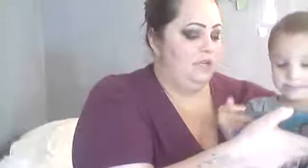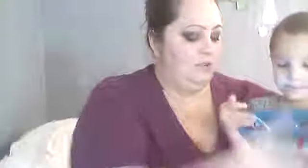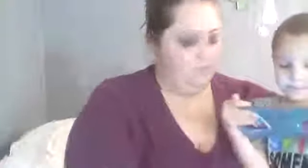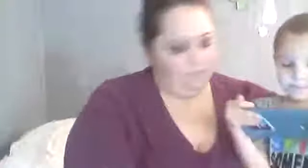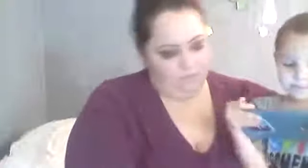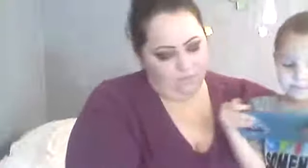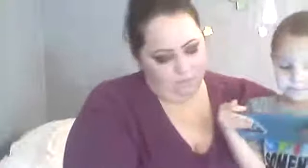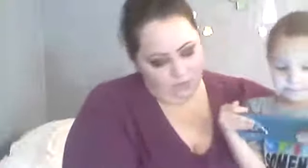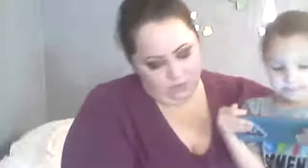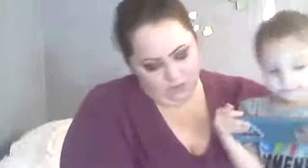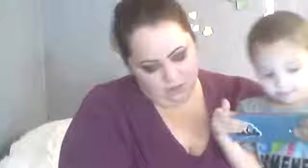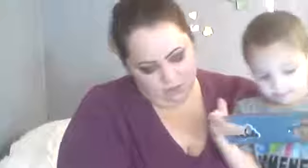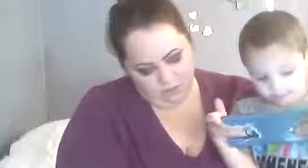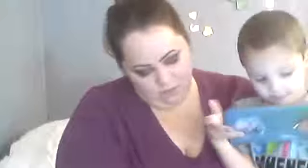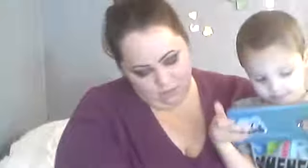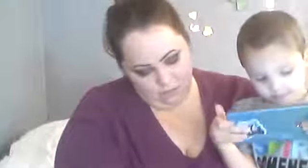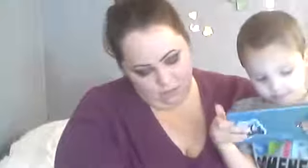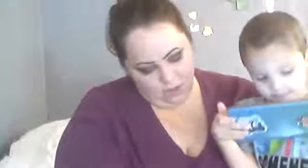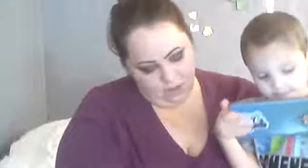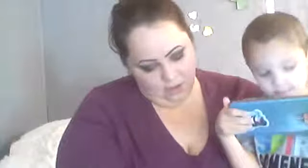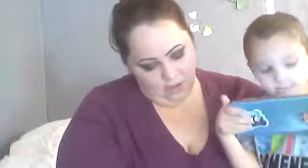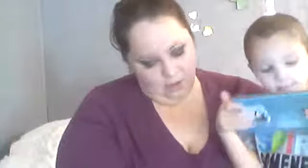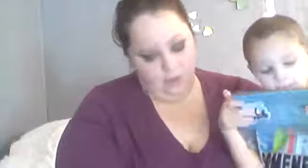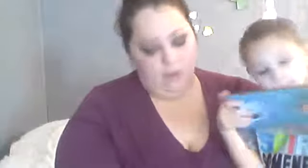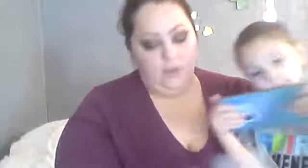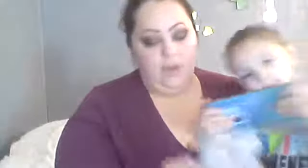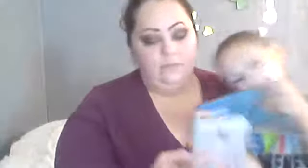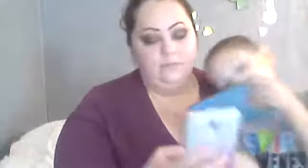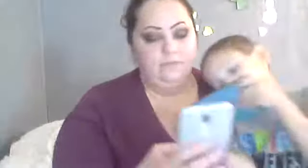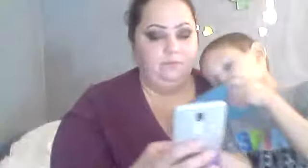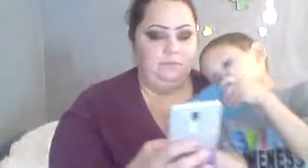here. Oops. Okay.